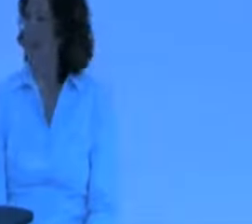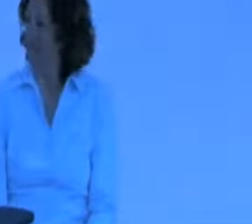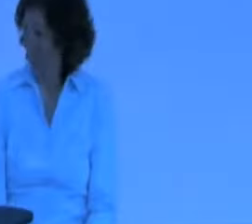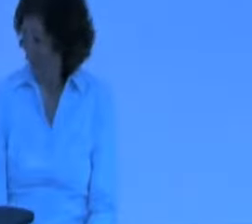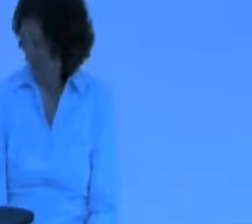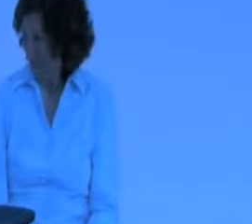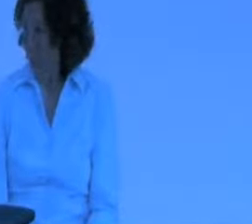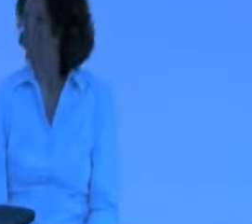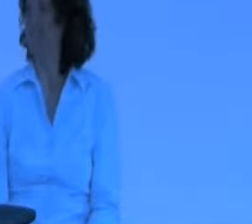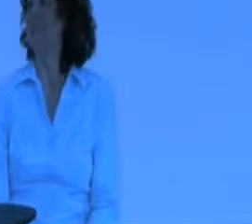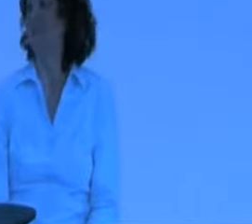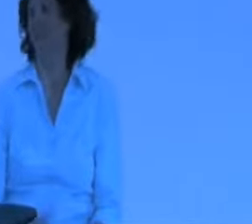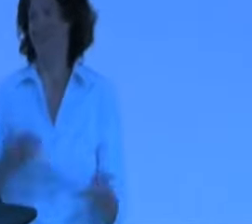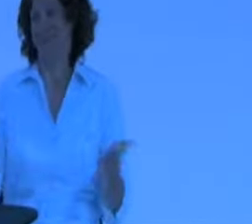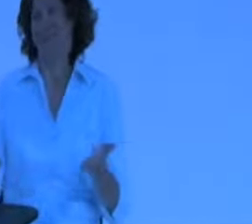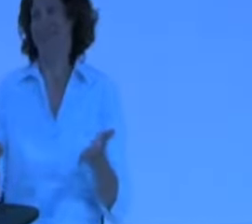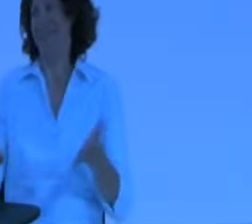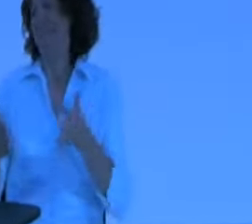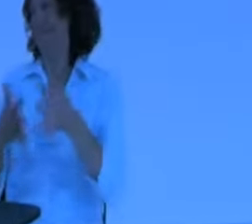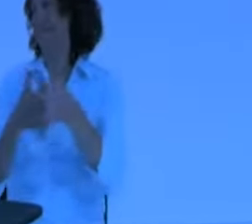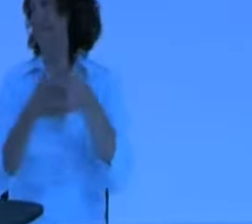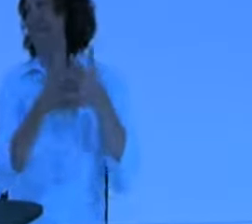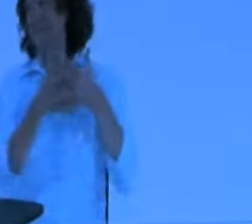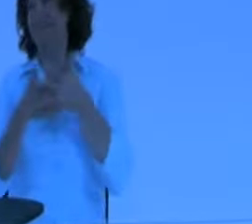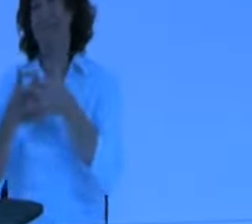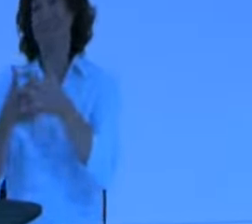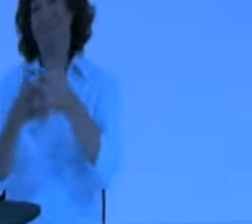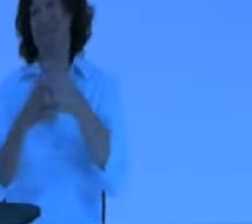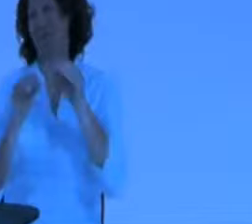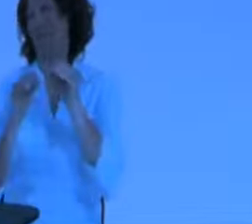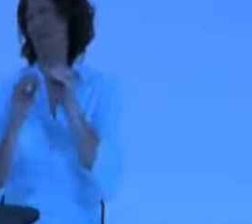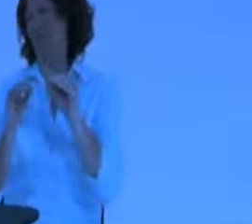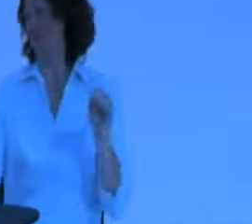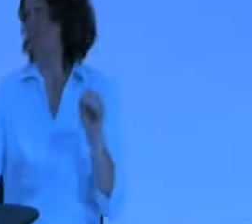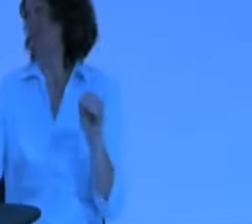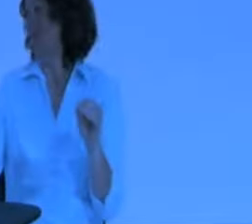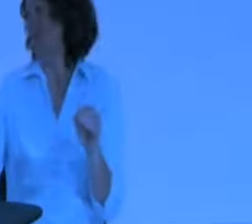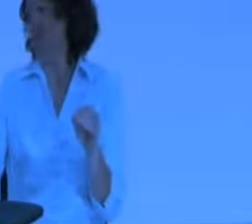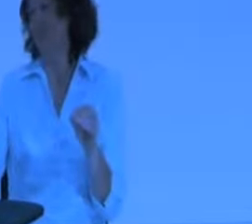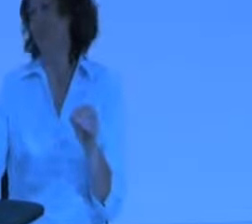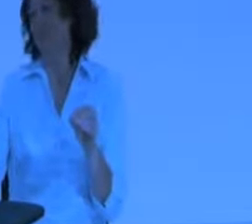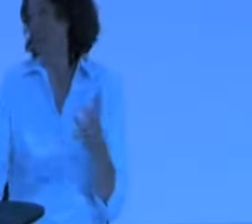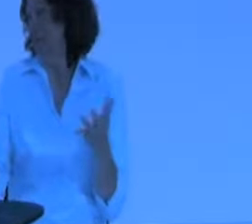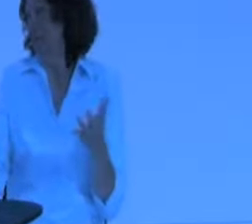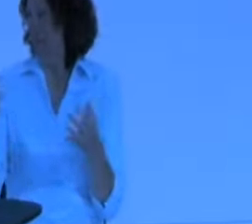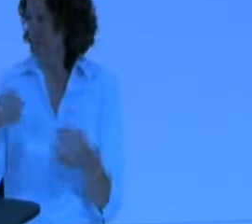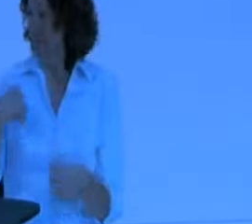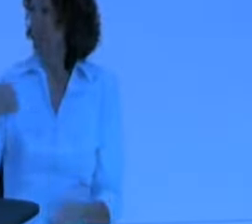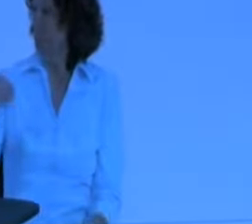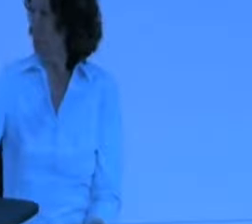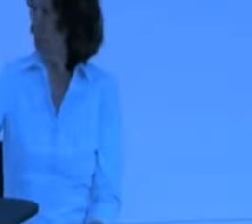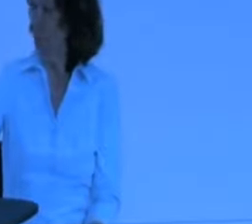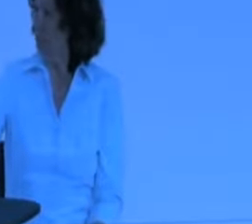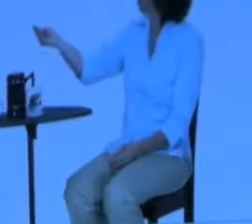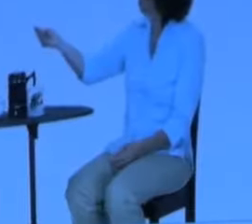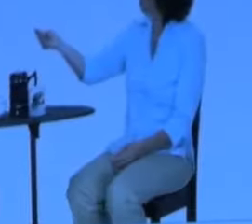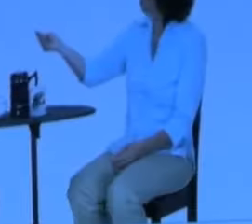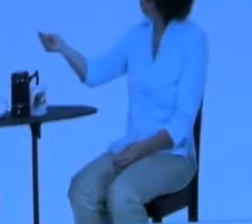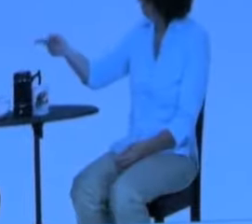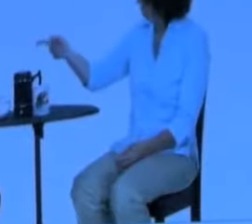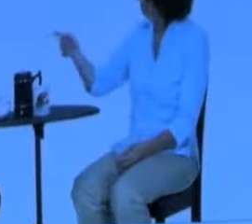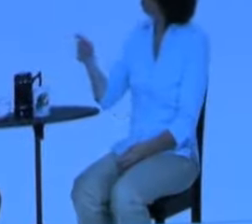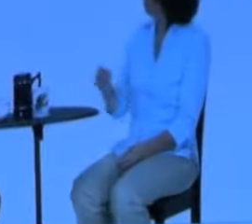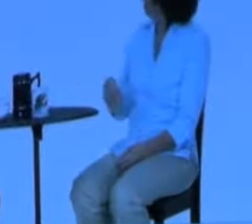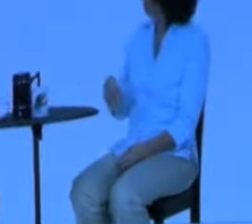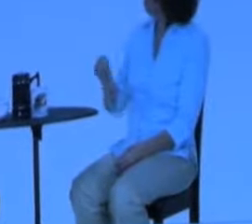you also get the benefit of seeing how these people interact. Meaning, you see what kind of back-channel feedback